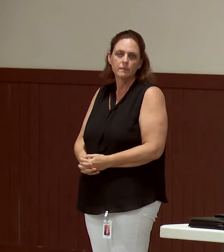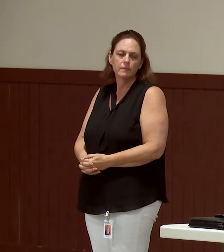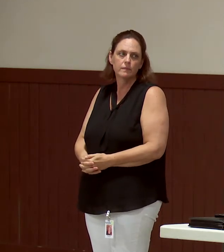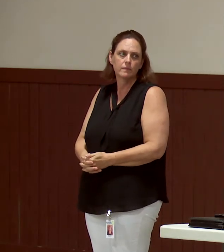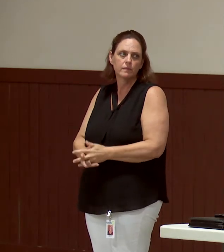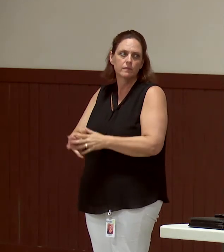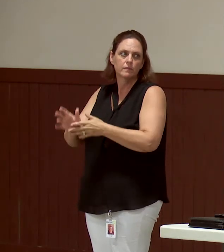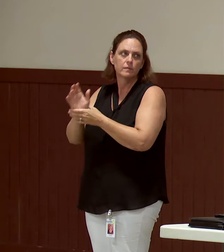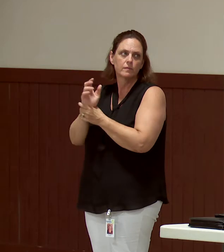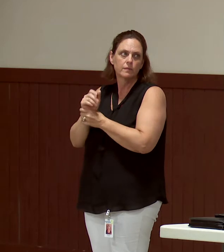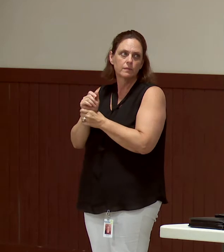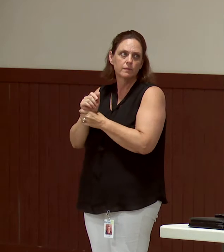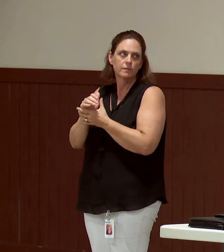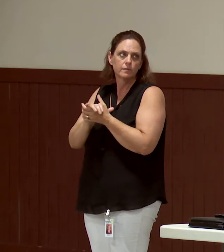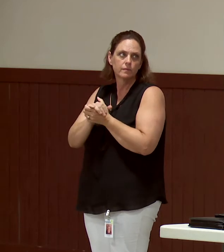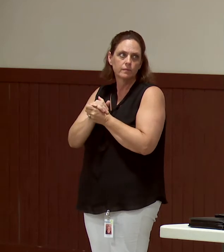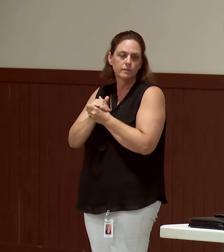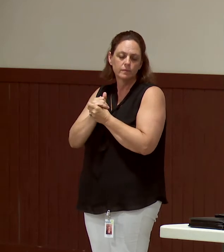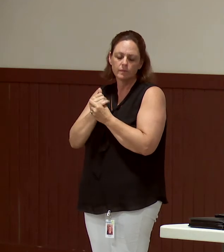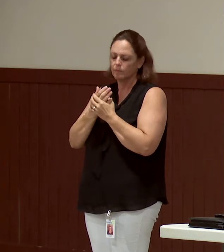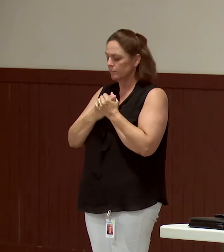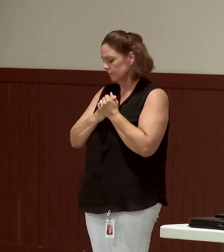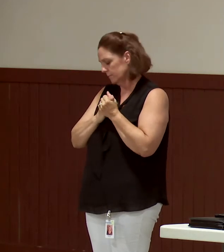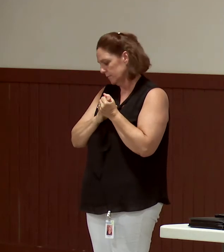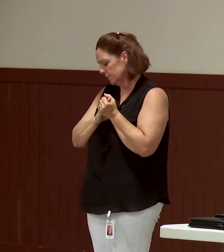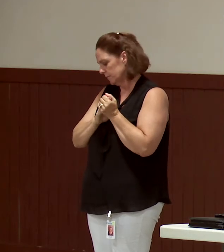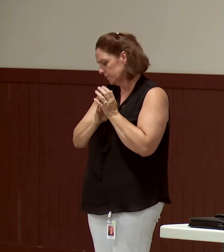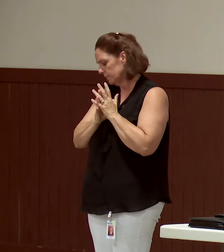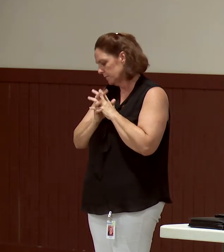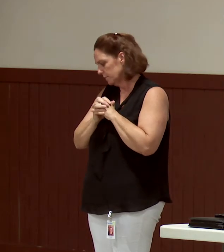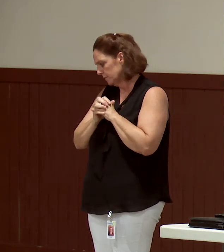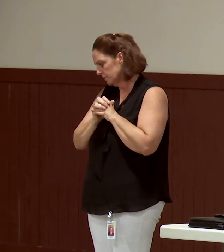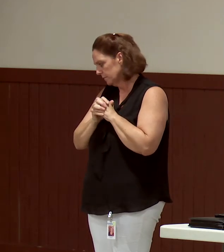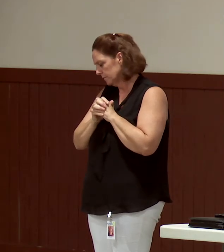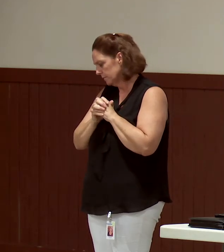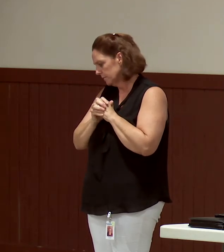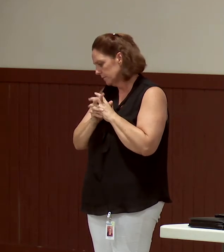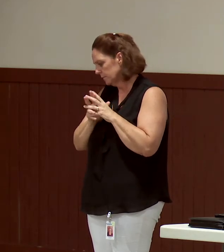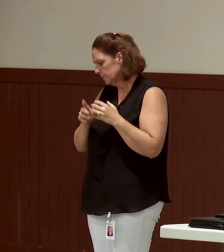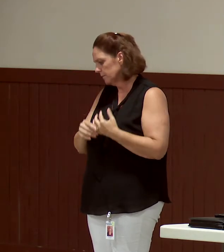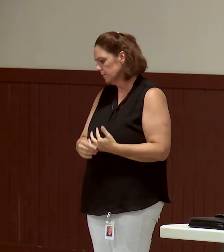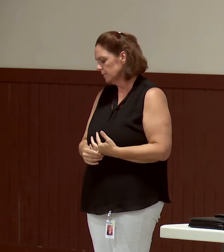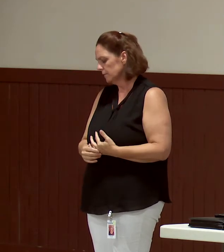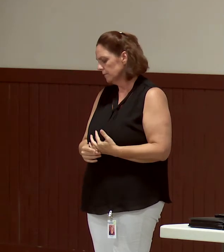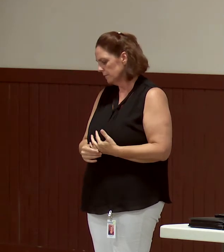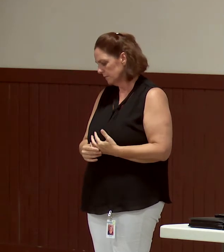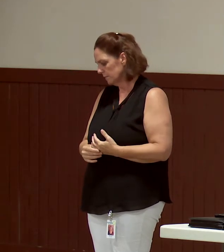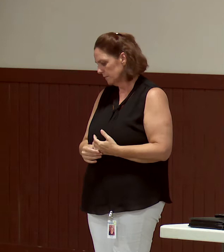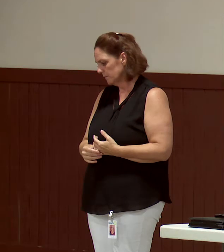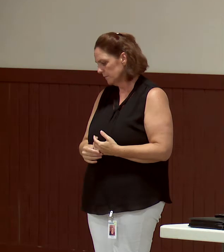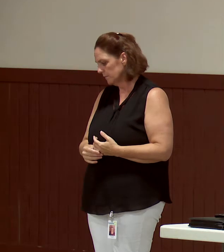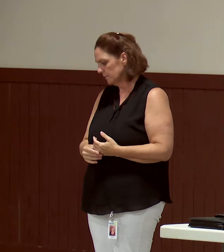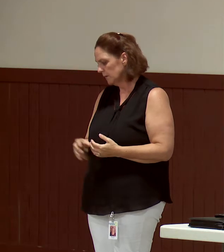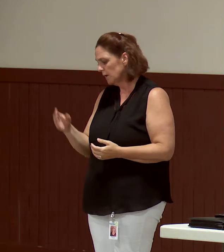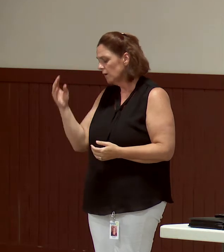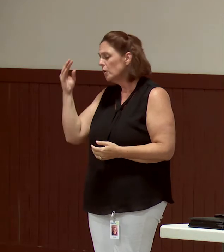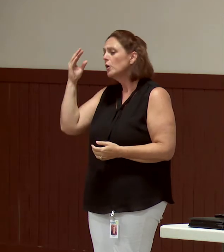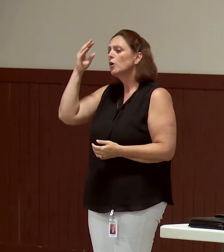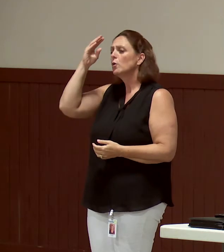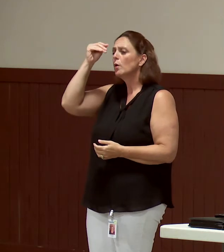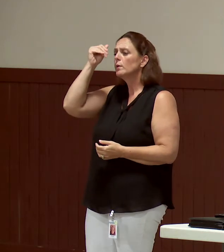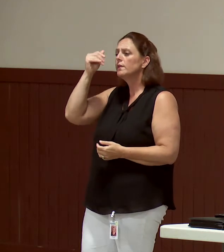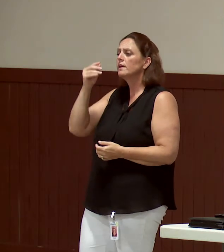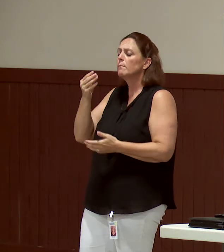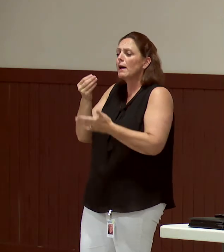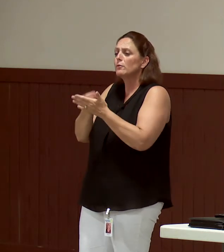COVID-19 public health emergency. And so when you're thinking about, if you're thinking about applying for these funds, make